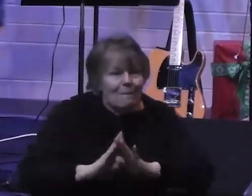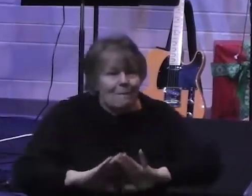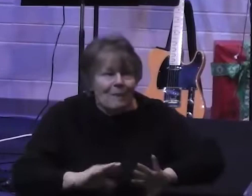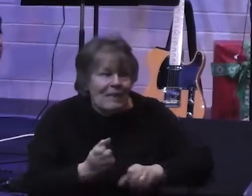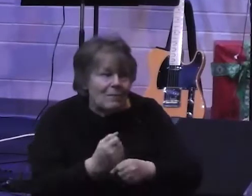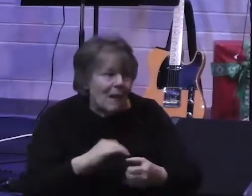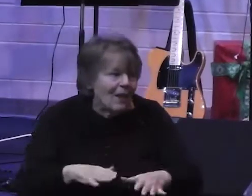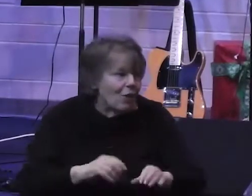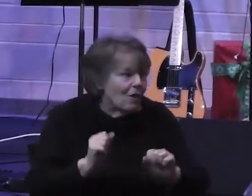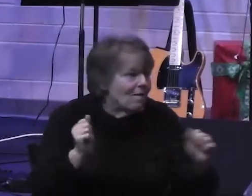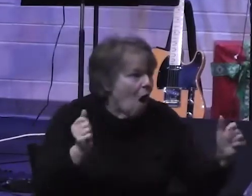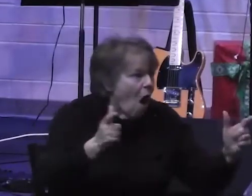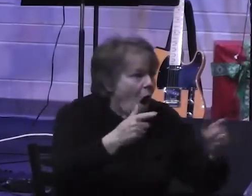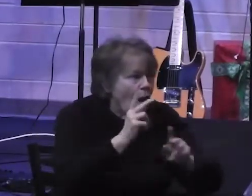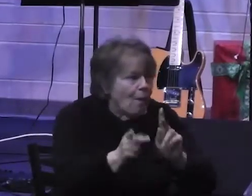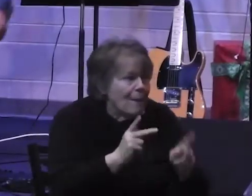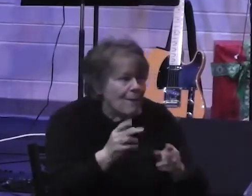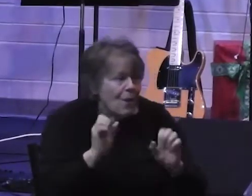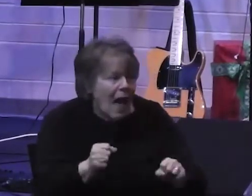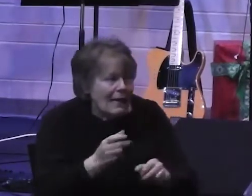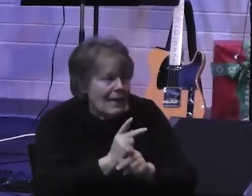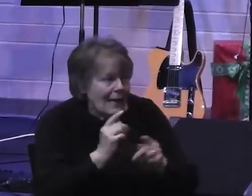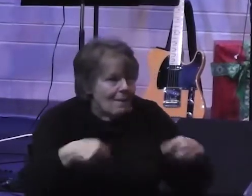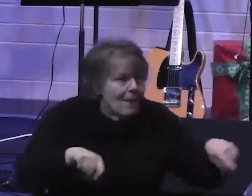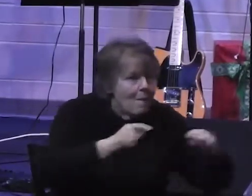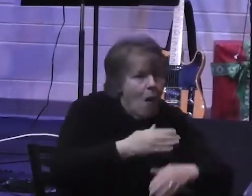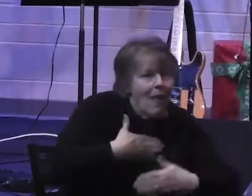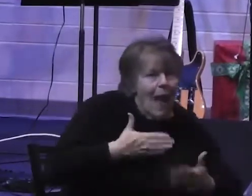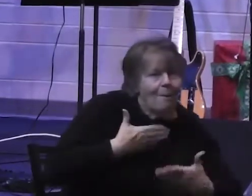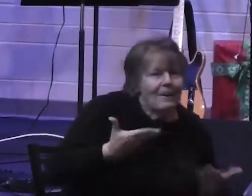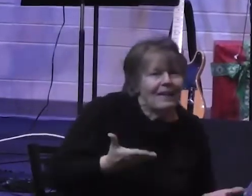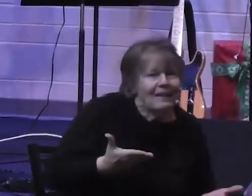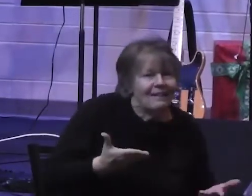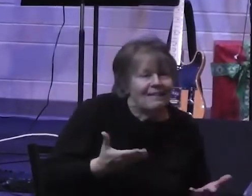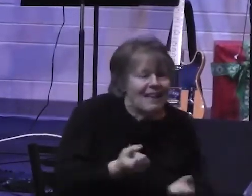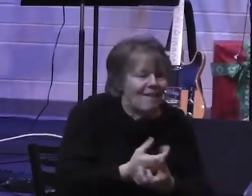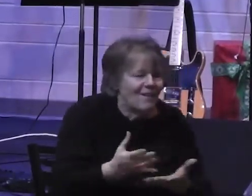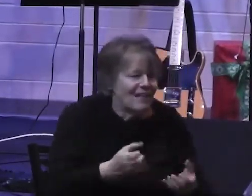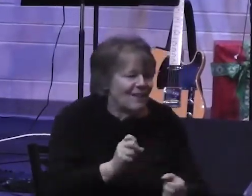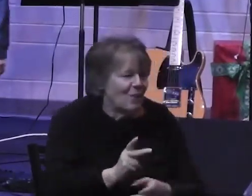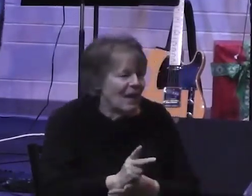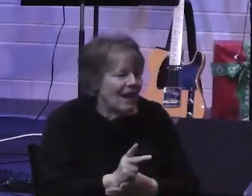me, maybe it's all okay. What about you?